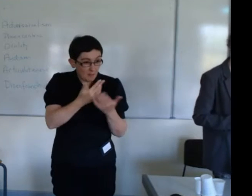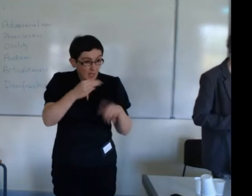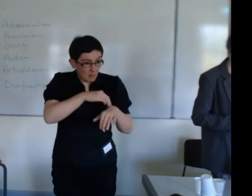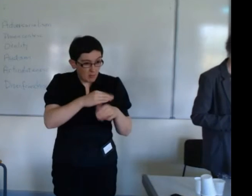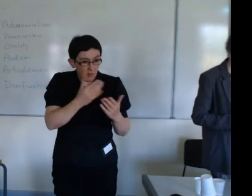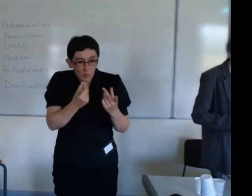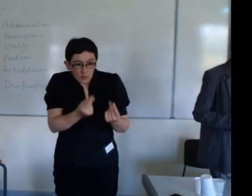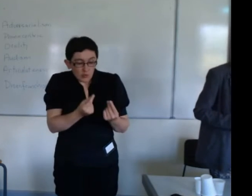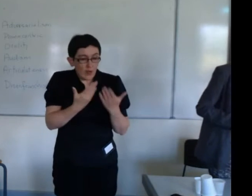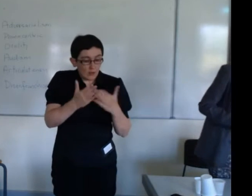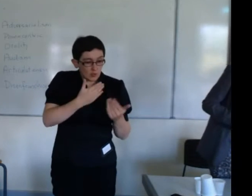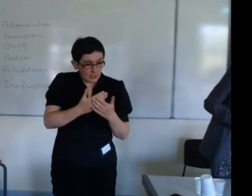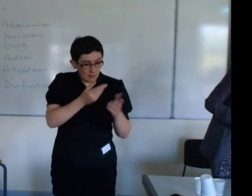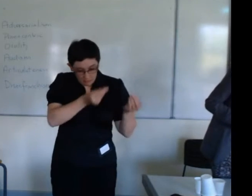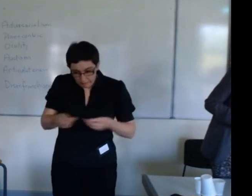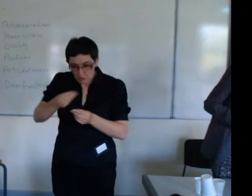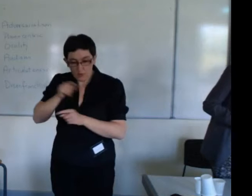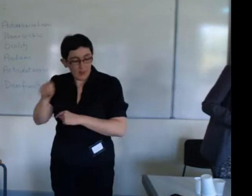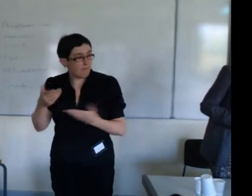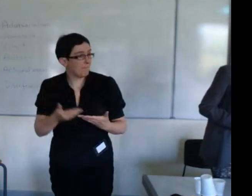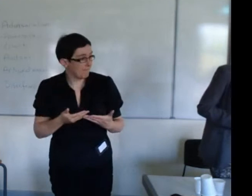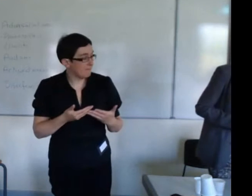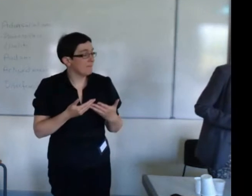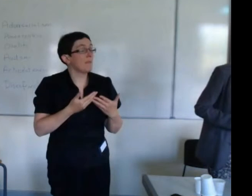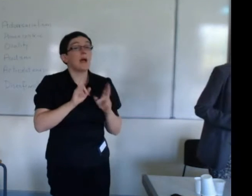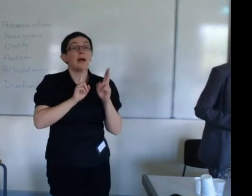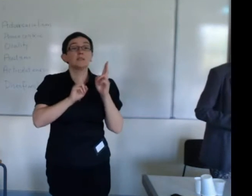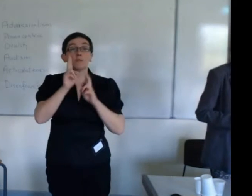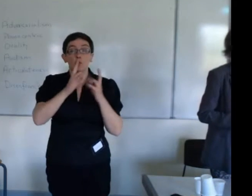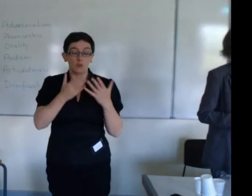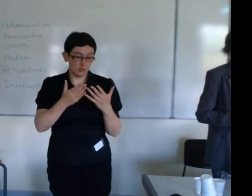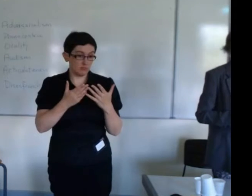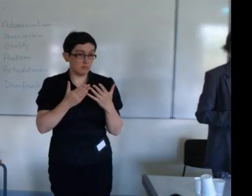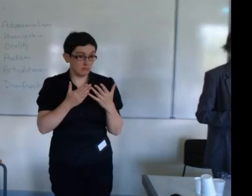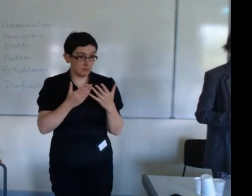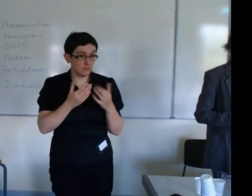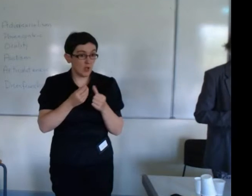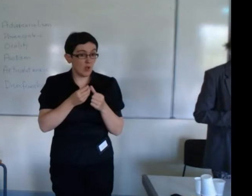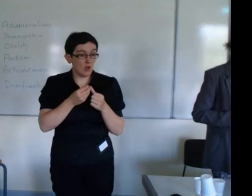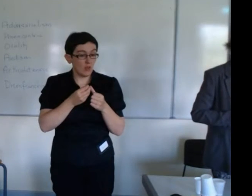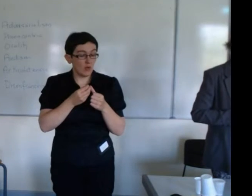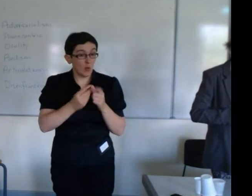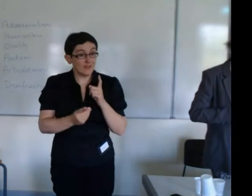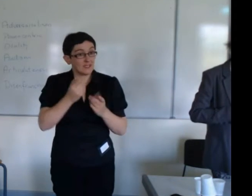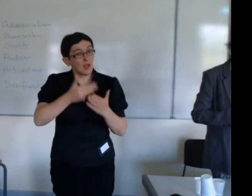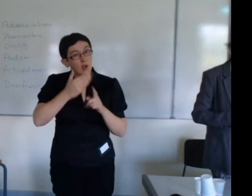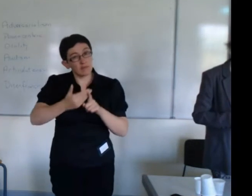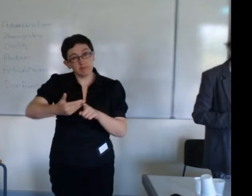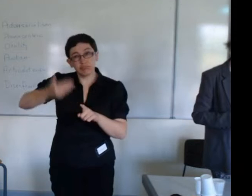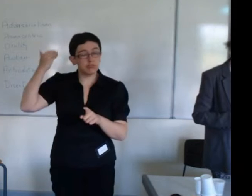it. And I suppose the other thing that I think that was learned fairly early on in the